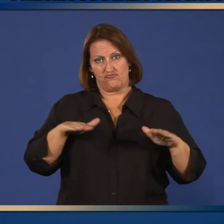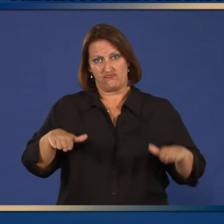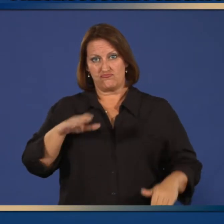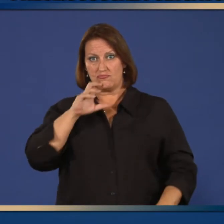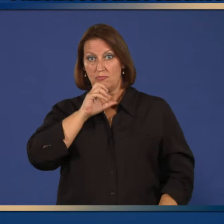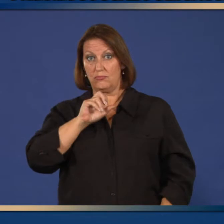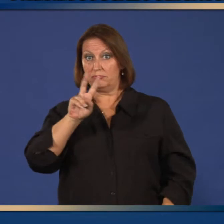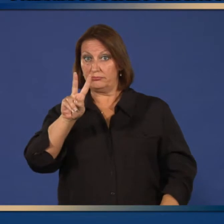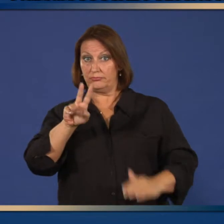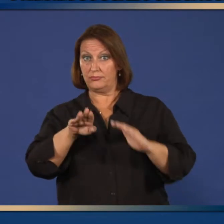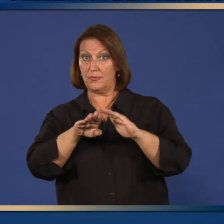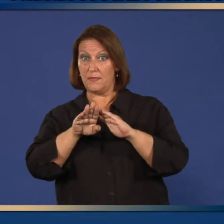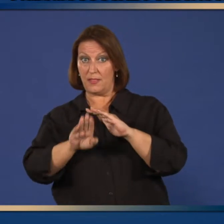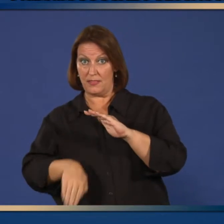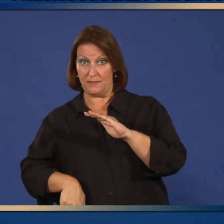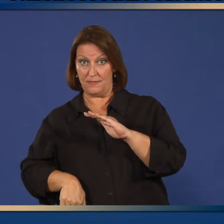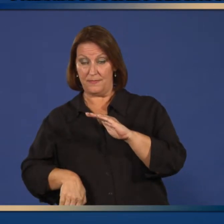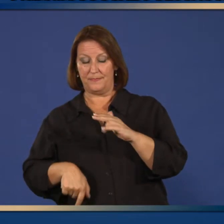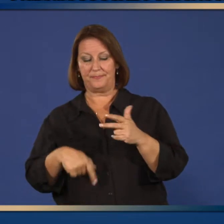the very young,